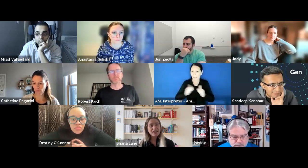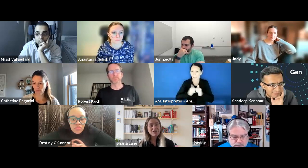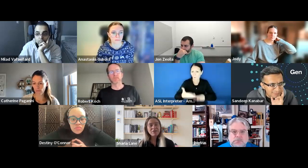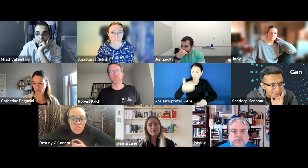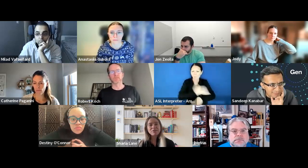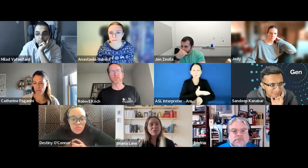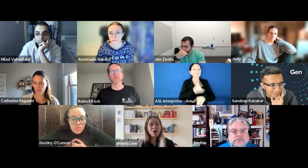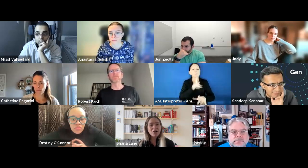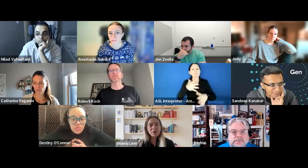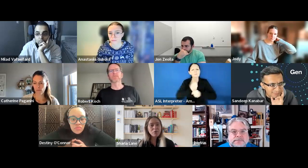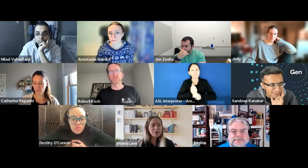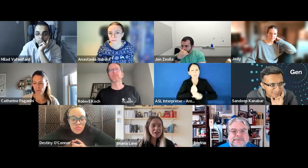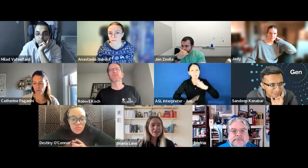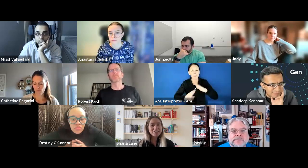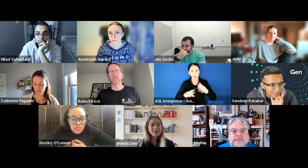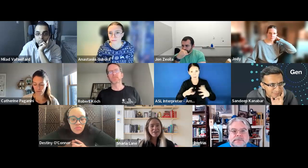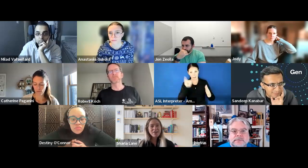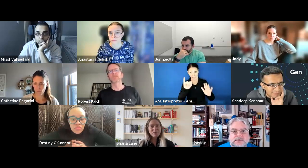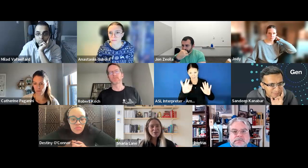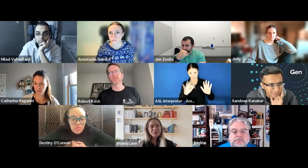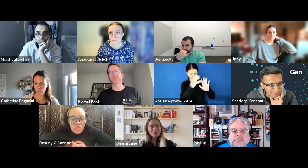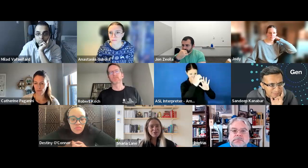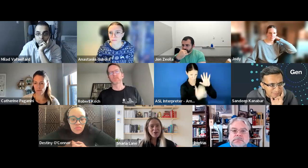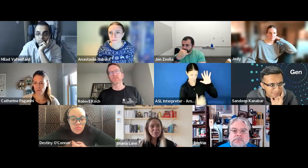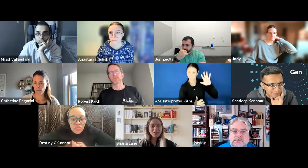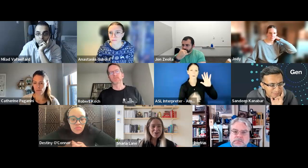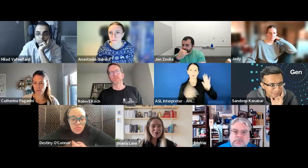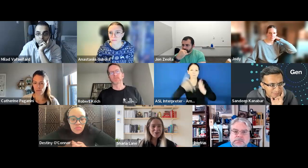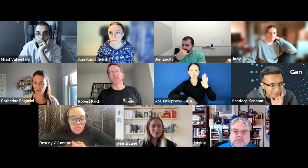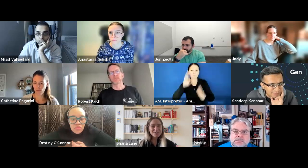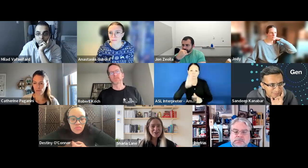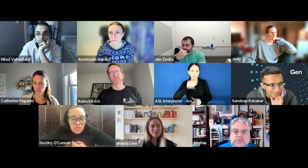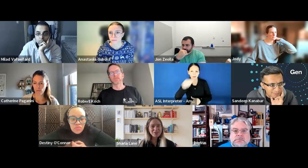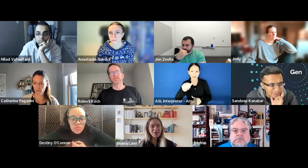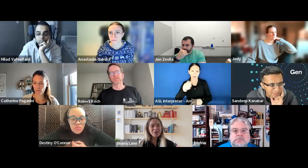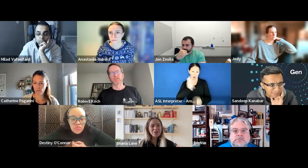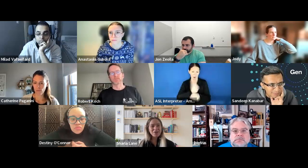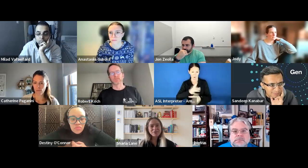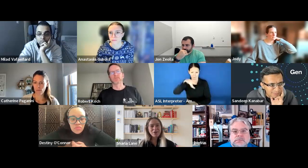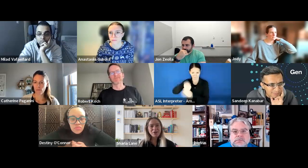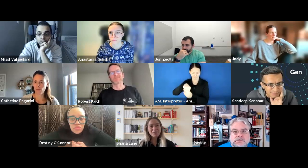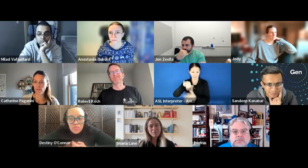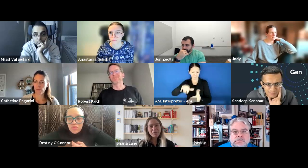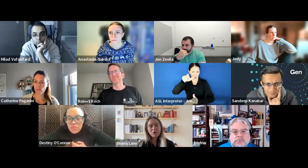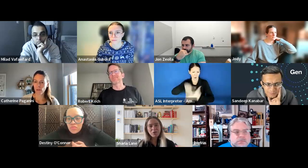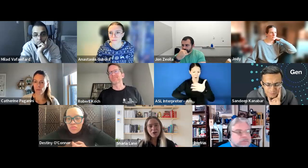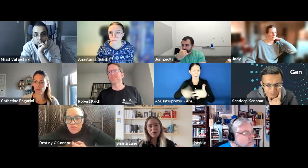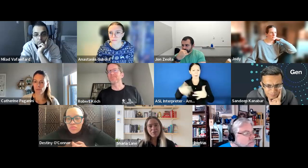things. If it's too long, they won't read it. It also is hard to put in an article. Generally, articles